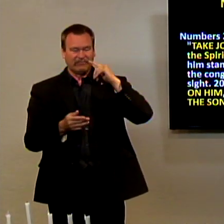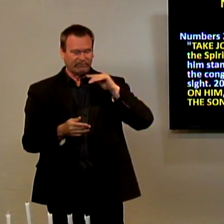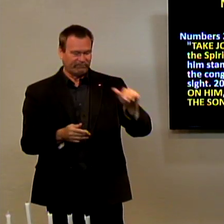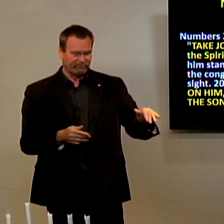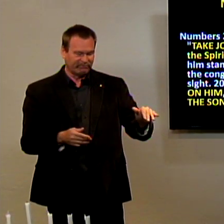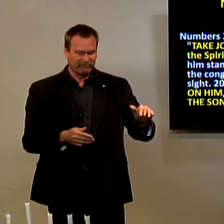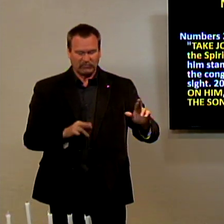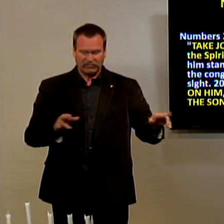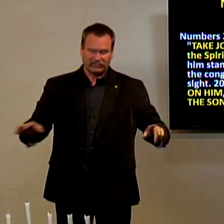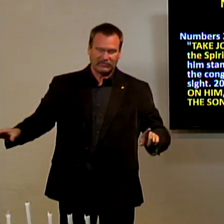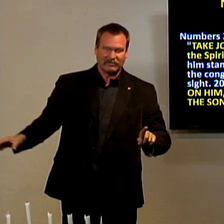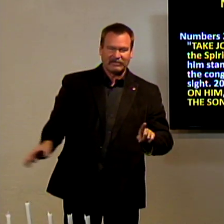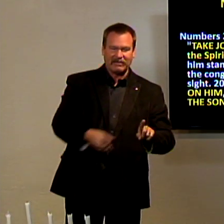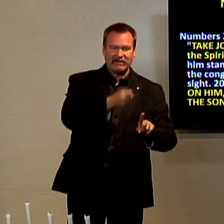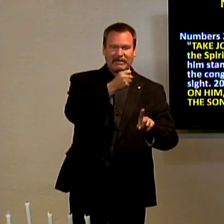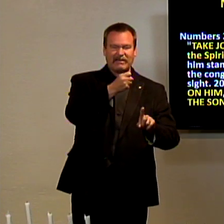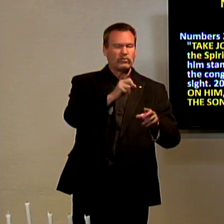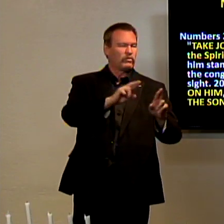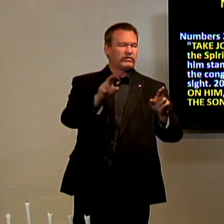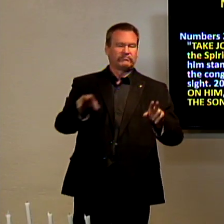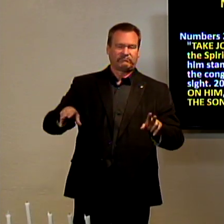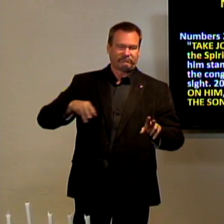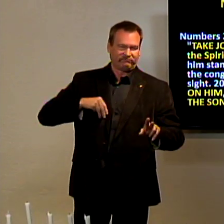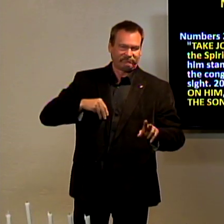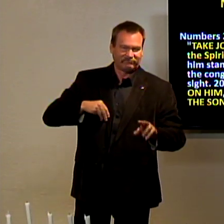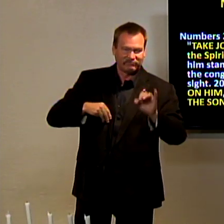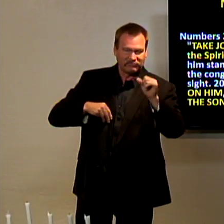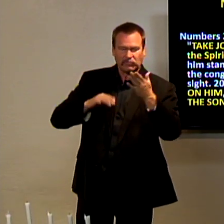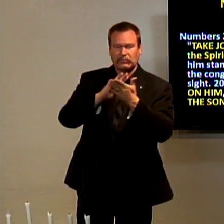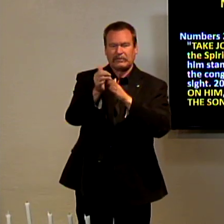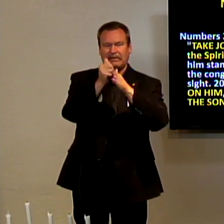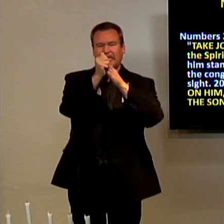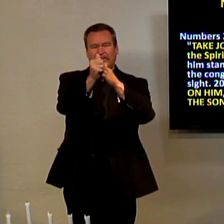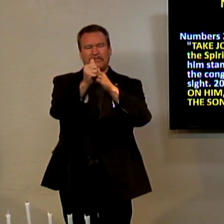This is in Numbers chapter 27, verse 18.